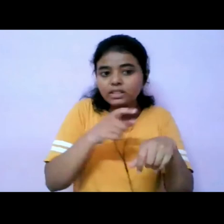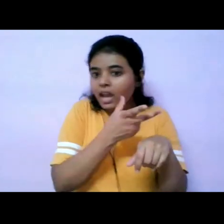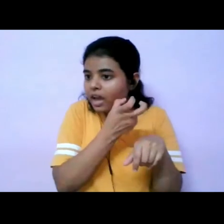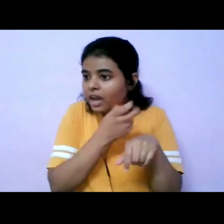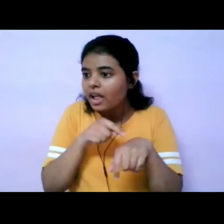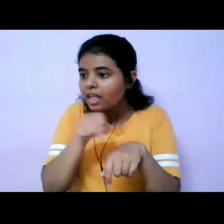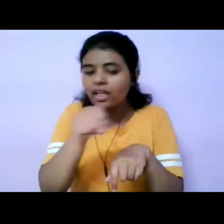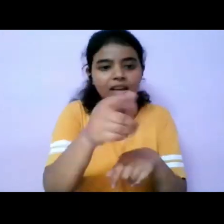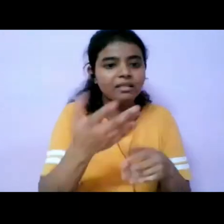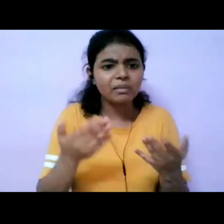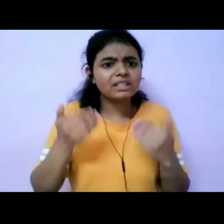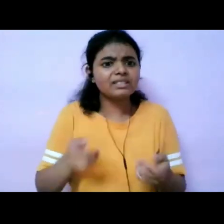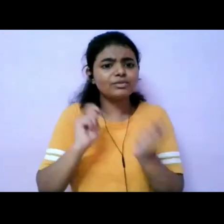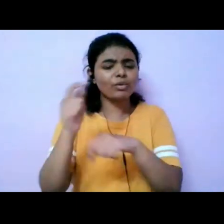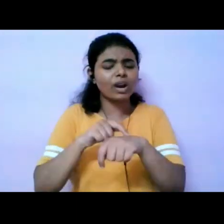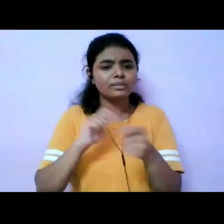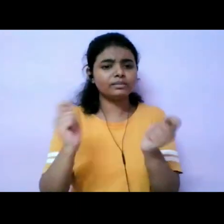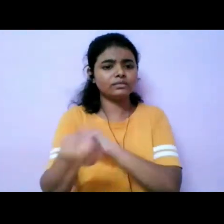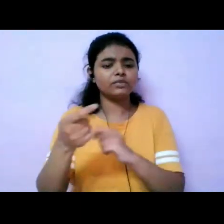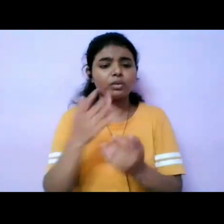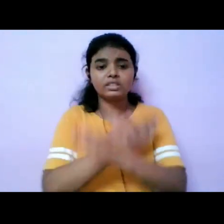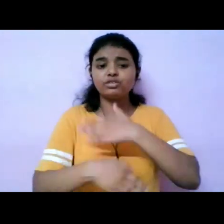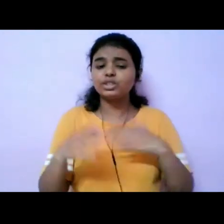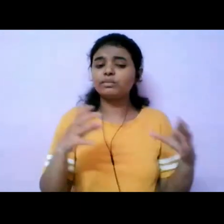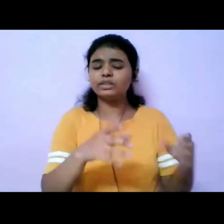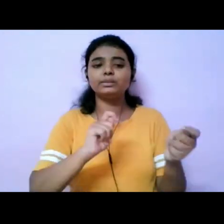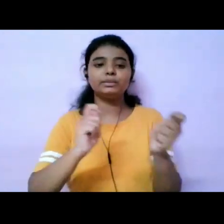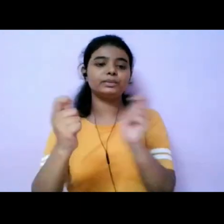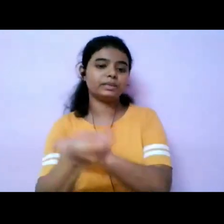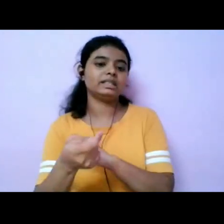know, times are changing, and I think disability will change with it.